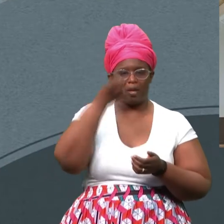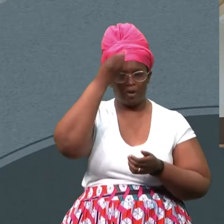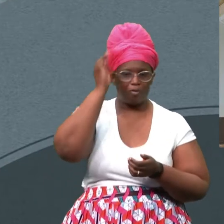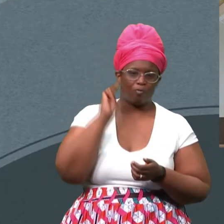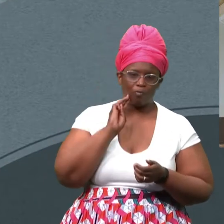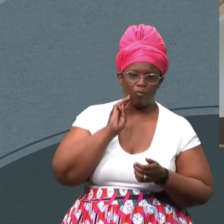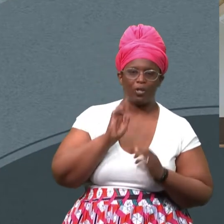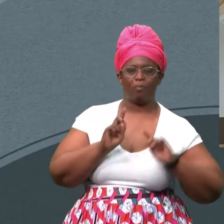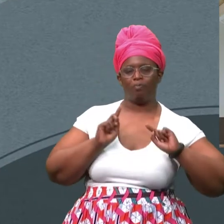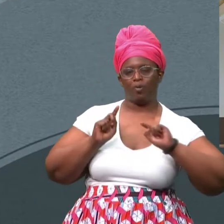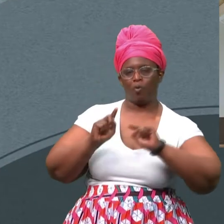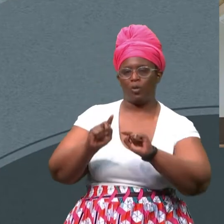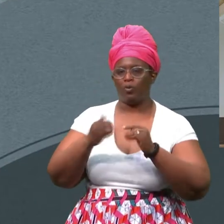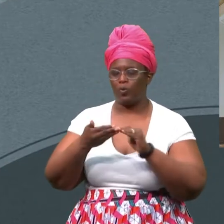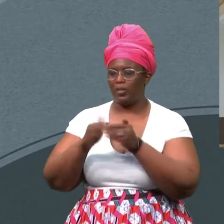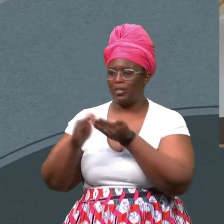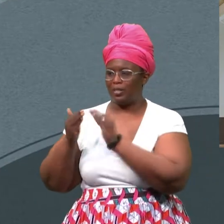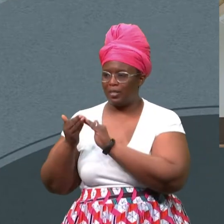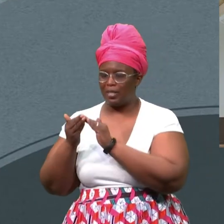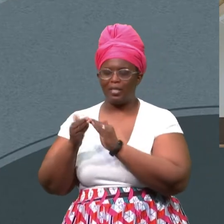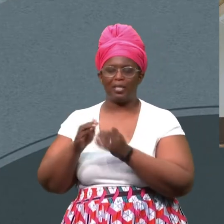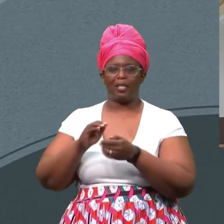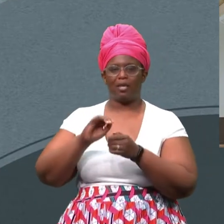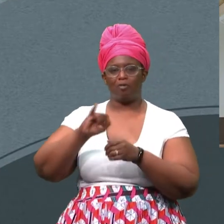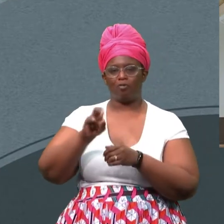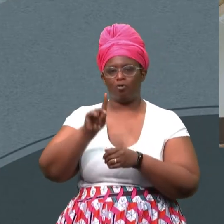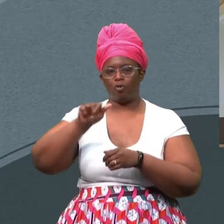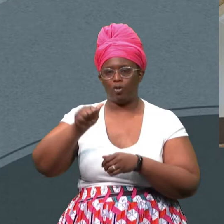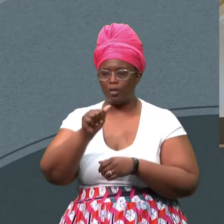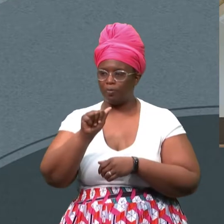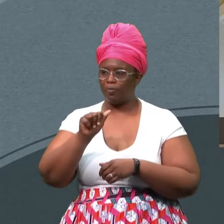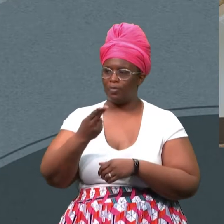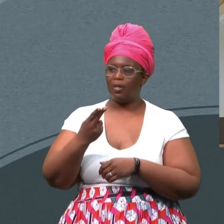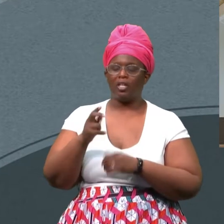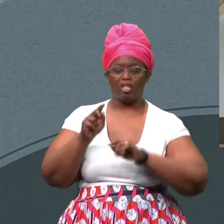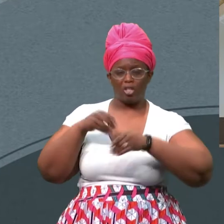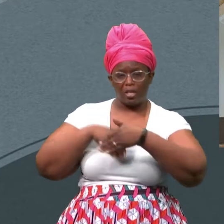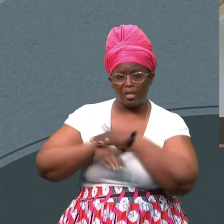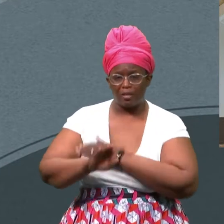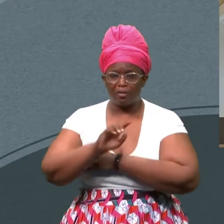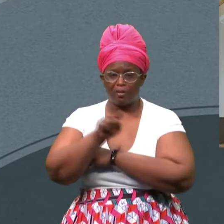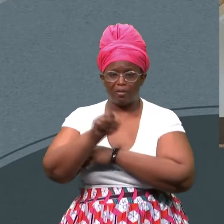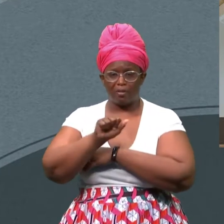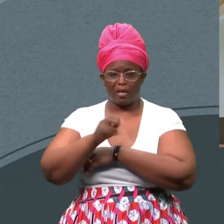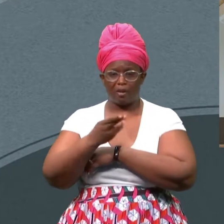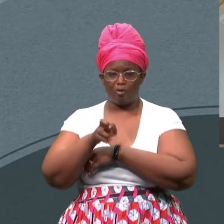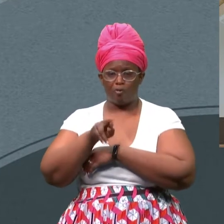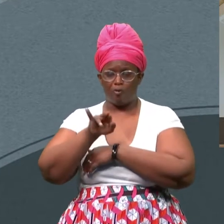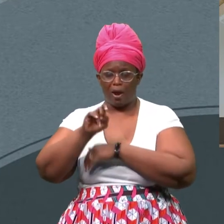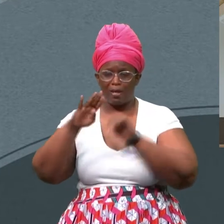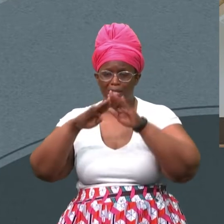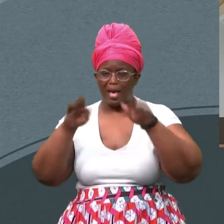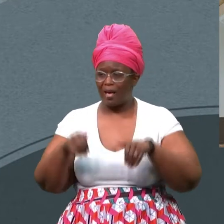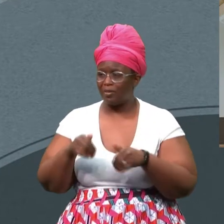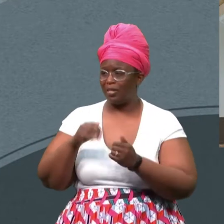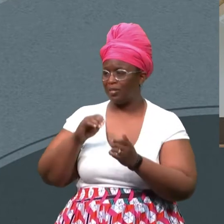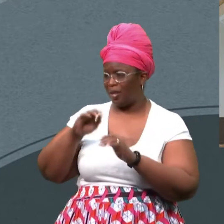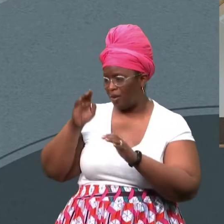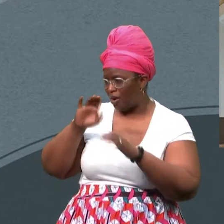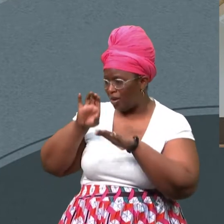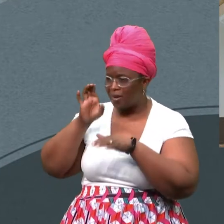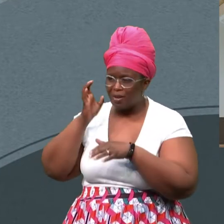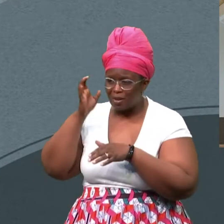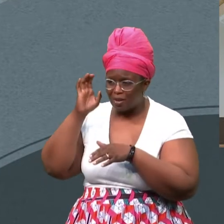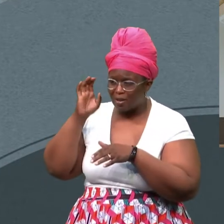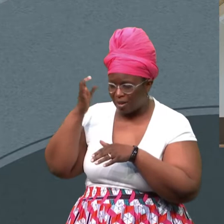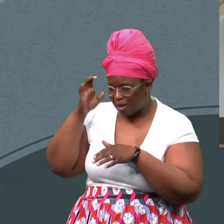to a town in Judah. She entered the house of Zechariah and greeted Elizabeth. When Elizabeth heard the greeting of Mary,